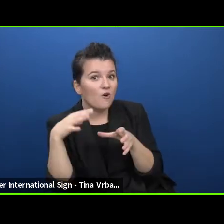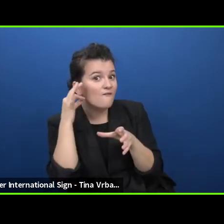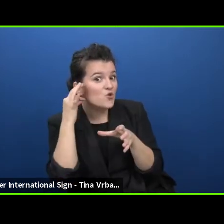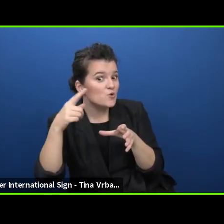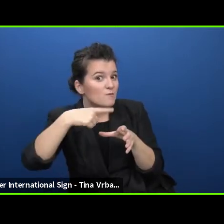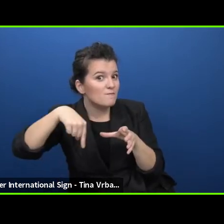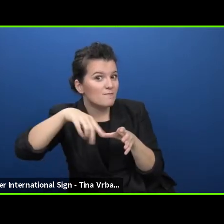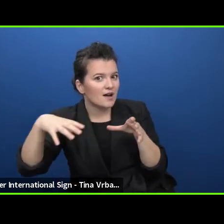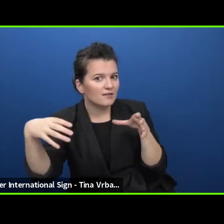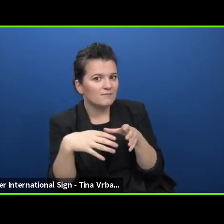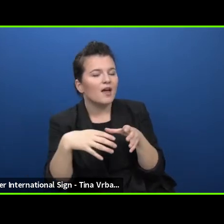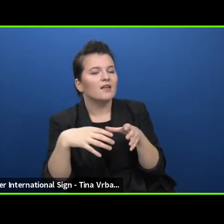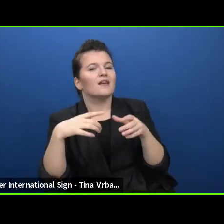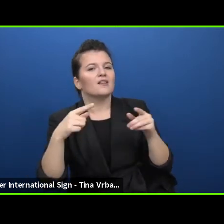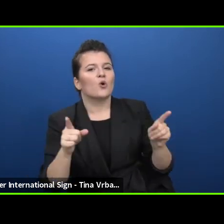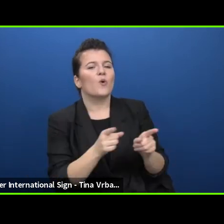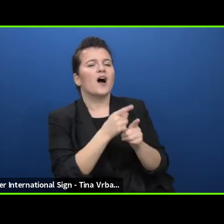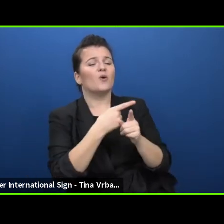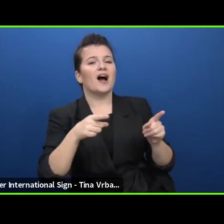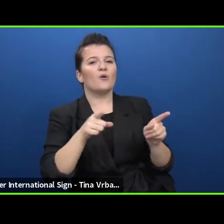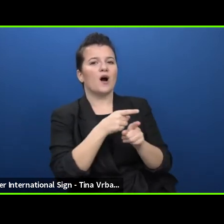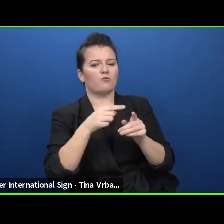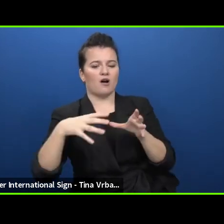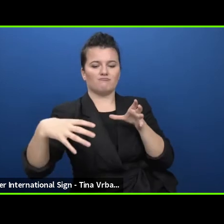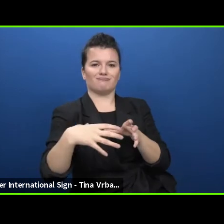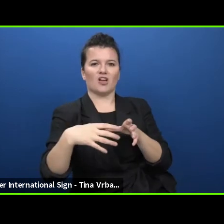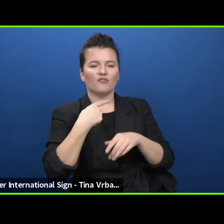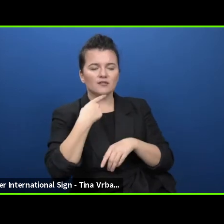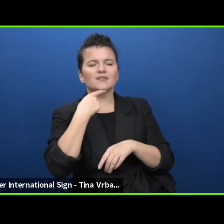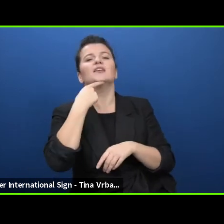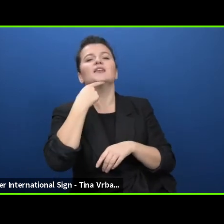A choir of dignity. A choir of life.